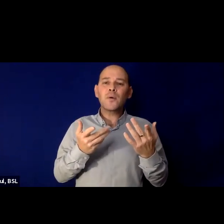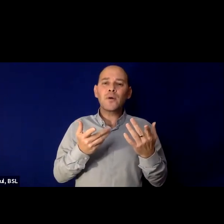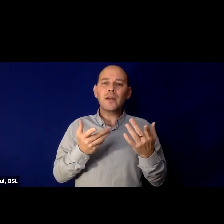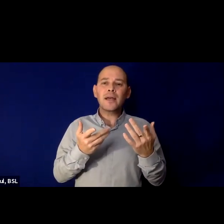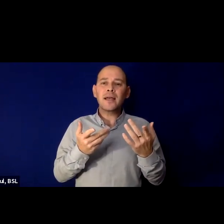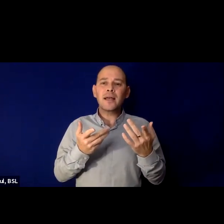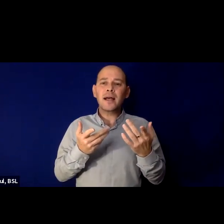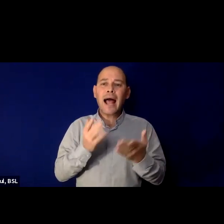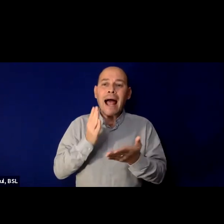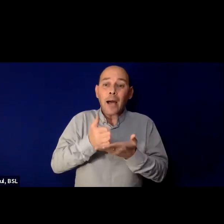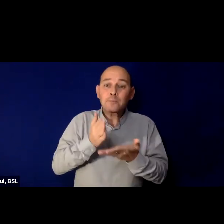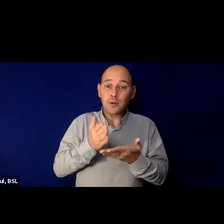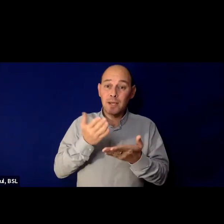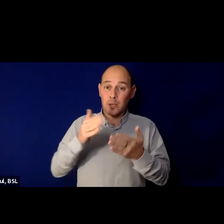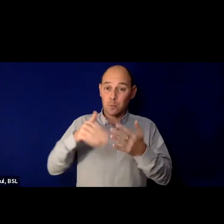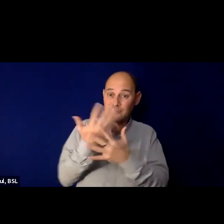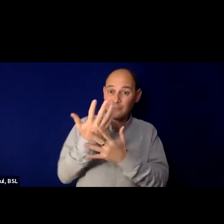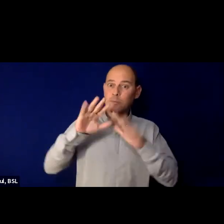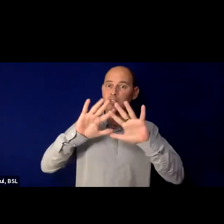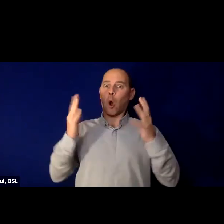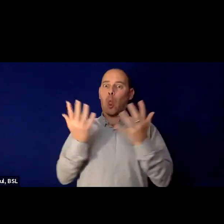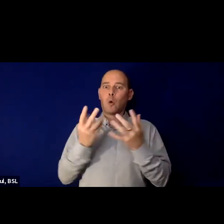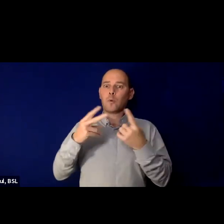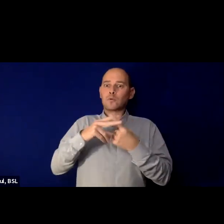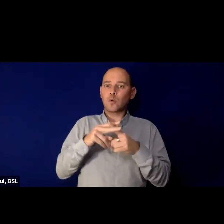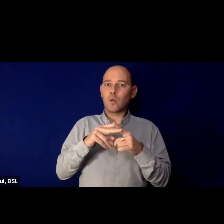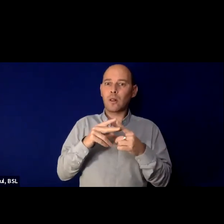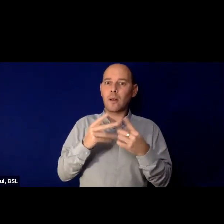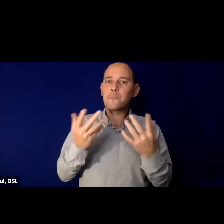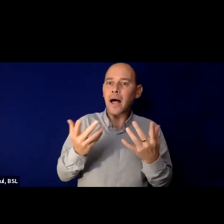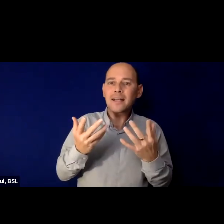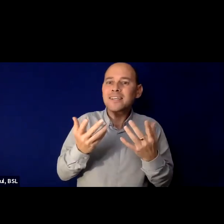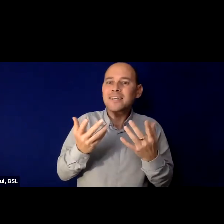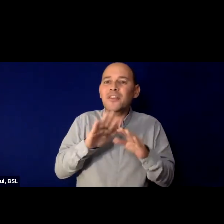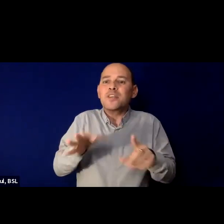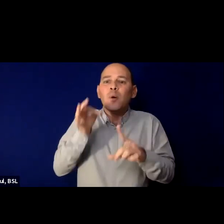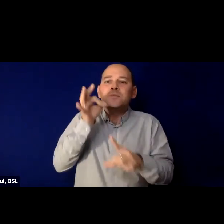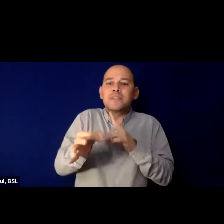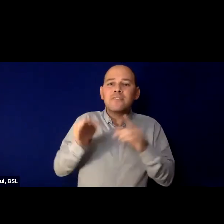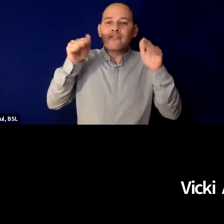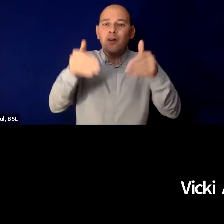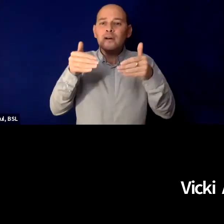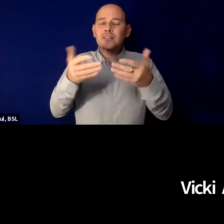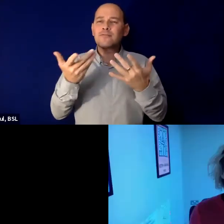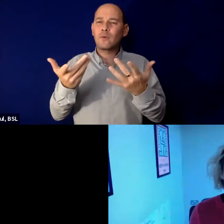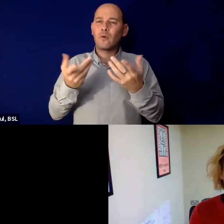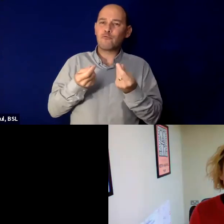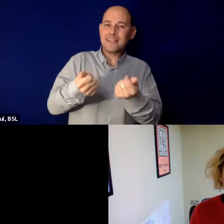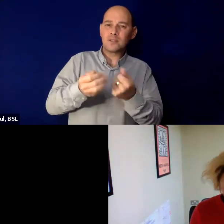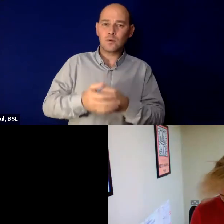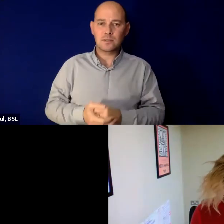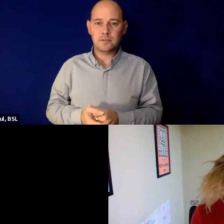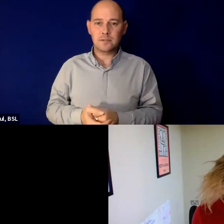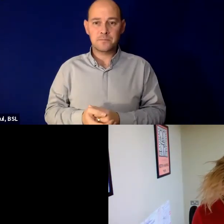I believe that some stakeholders in the UK might have started talking about using it, but we'd be very interested to hear